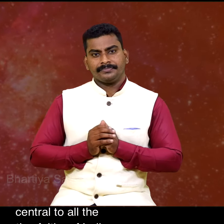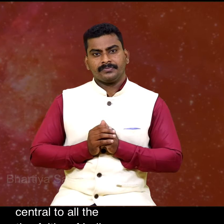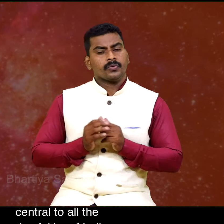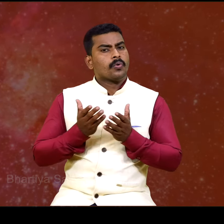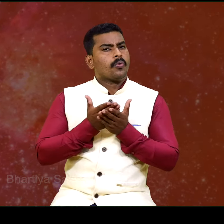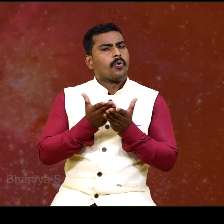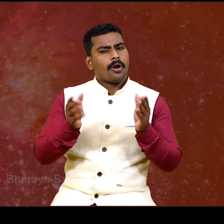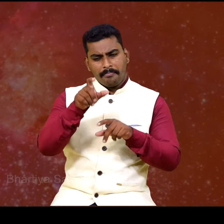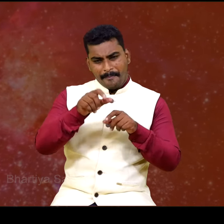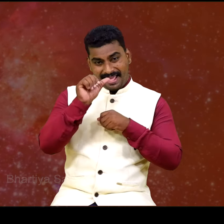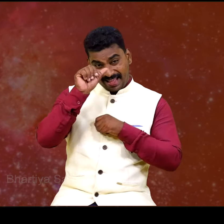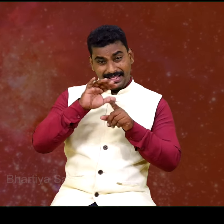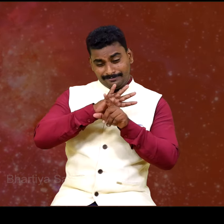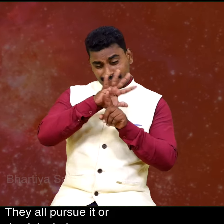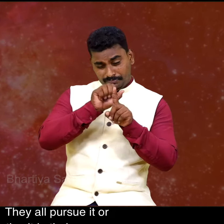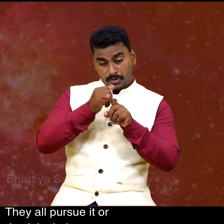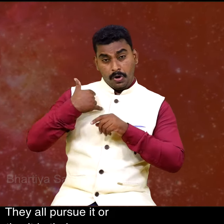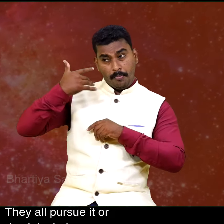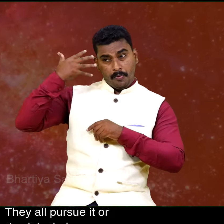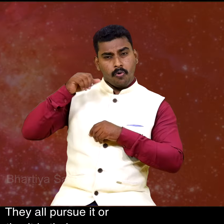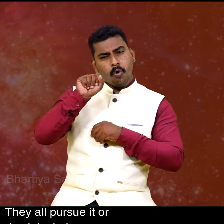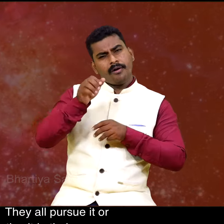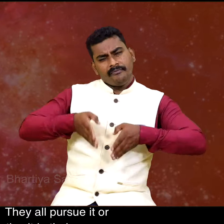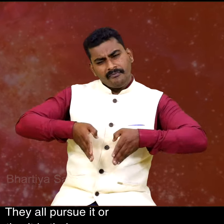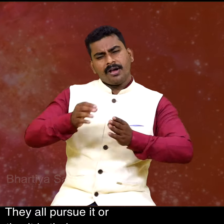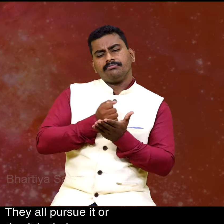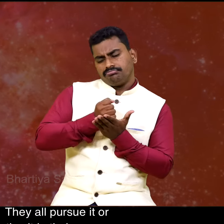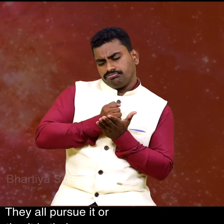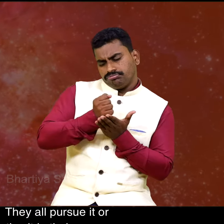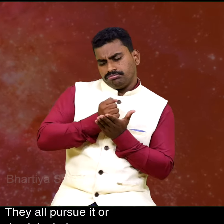They all pursue it or practice it in their own